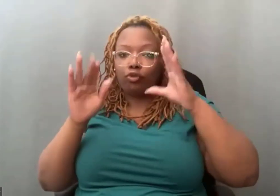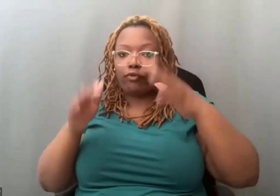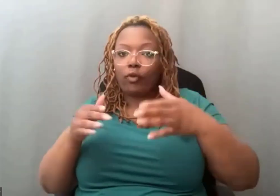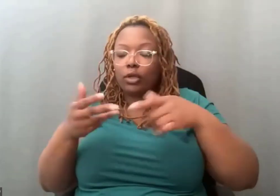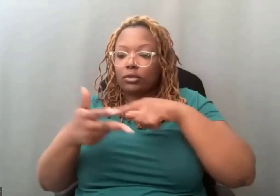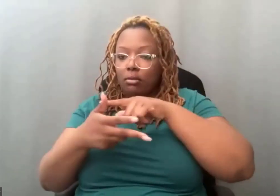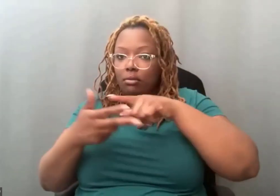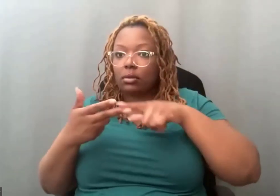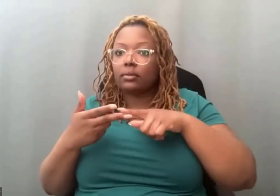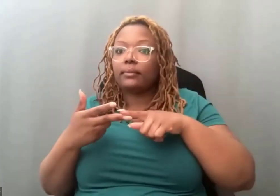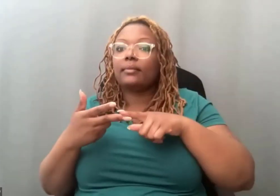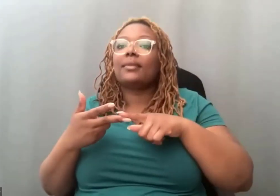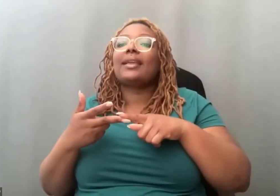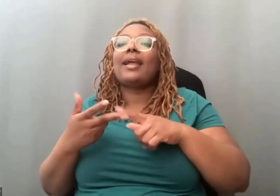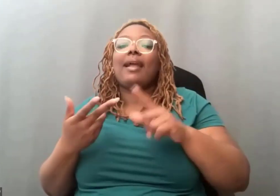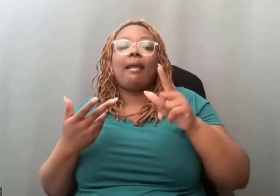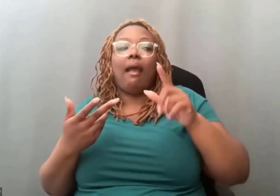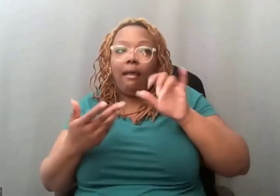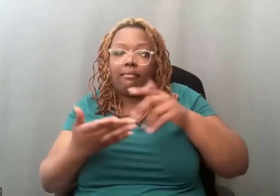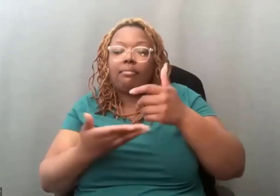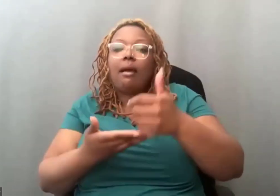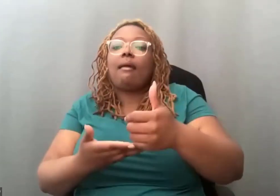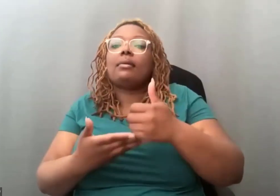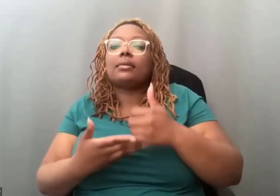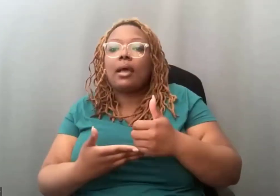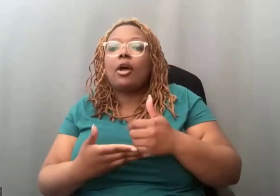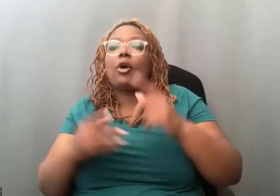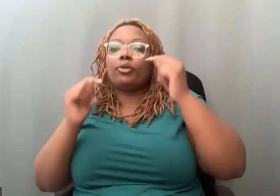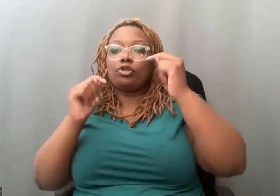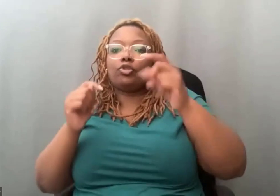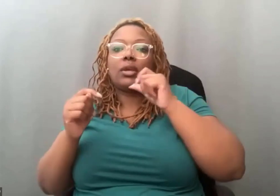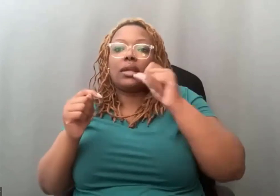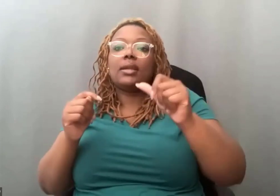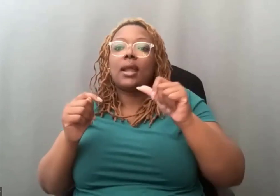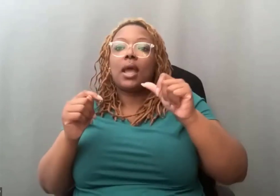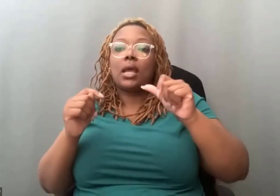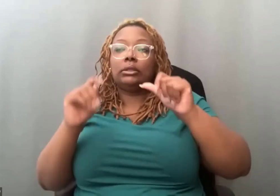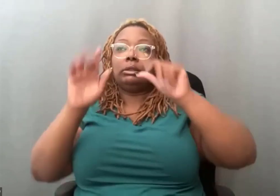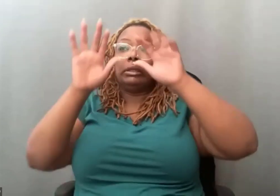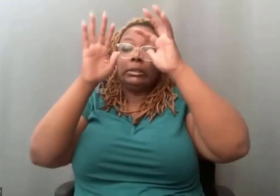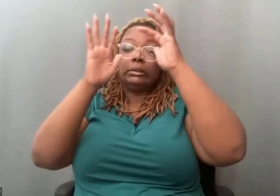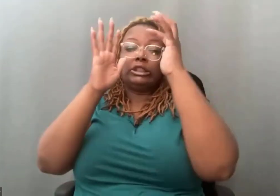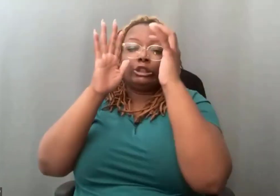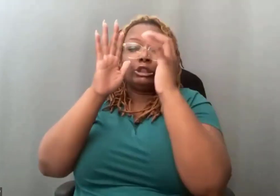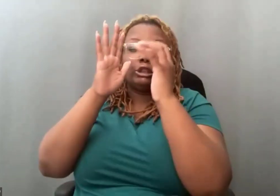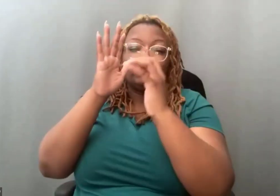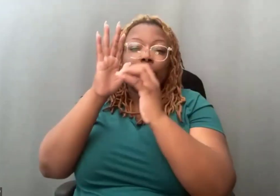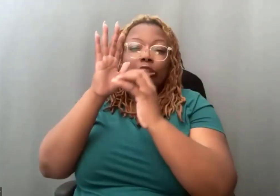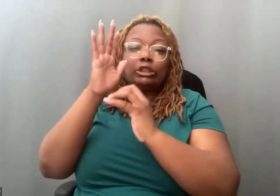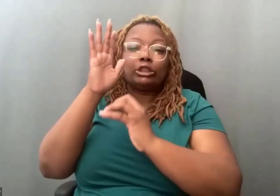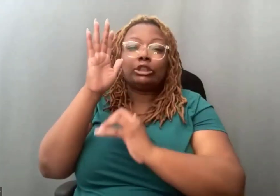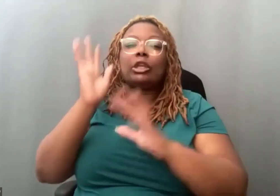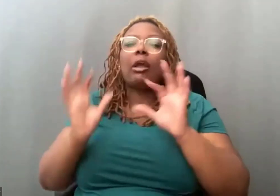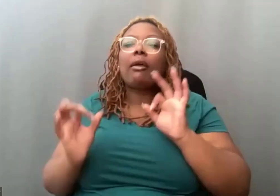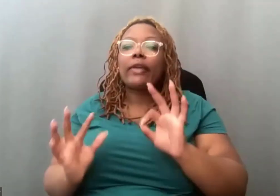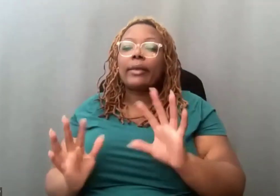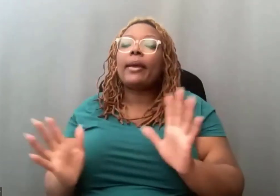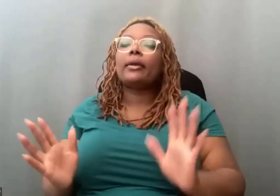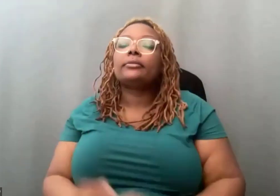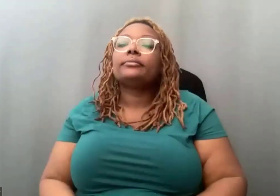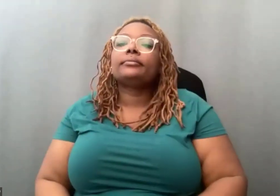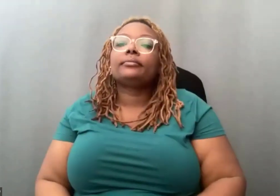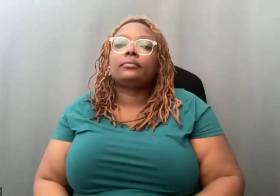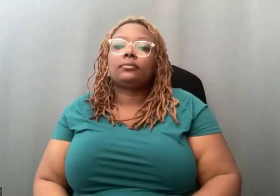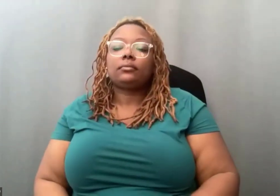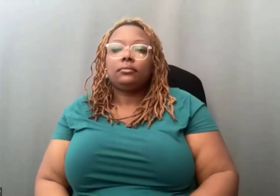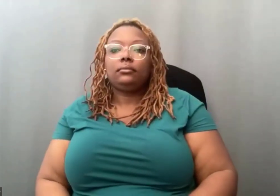on. And that has kind of helped the tutor not put all of the comments on there. If the student